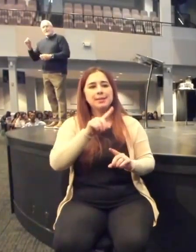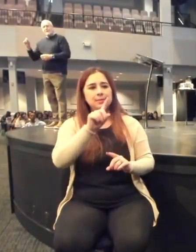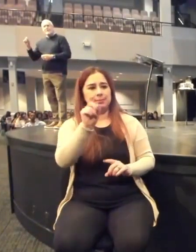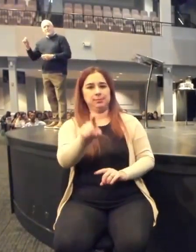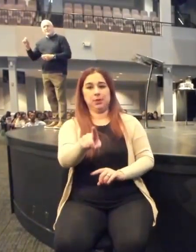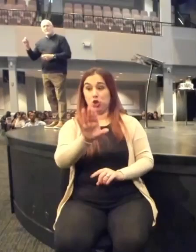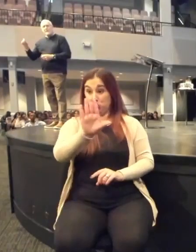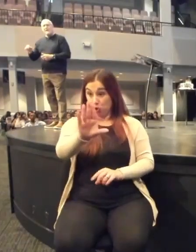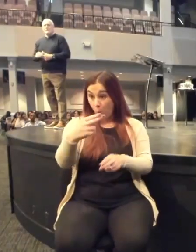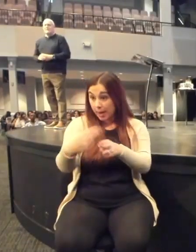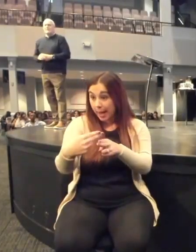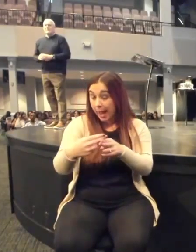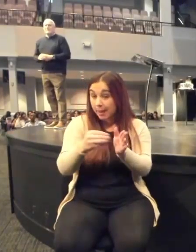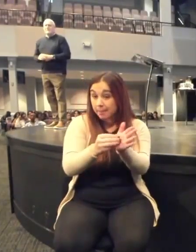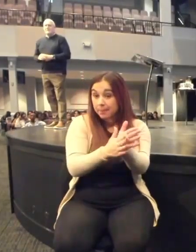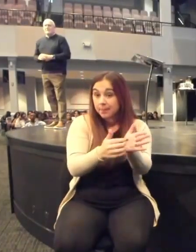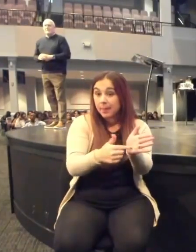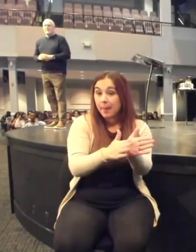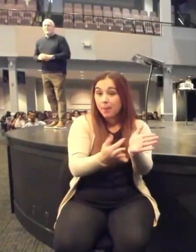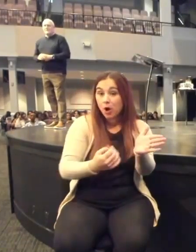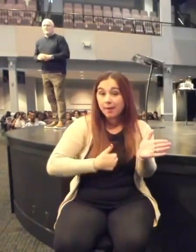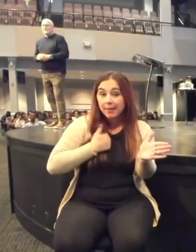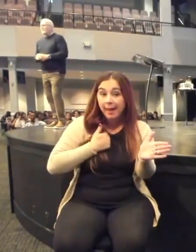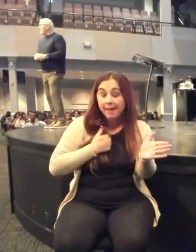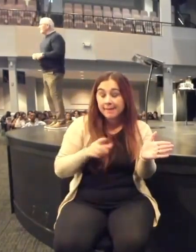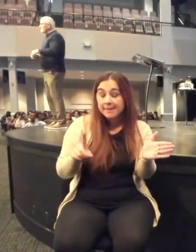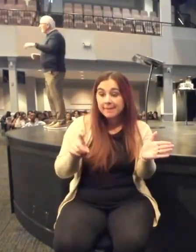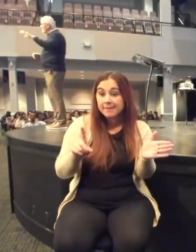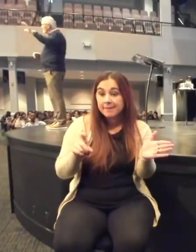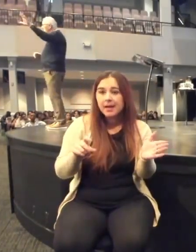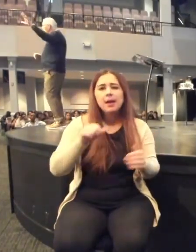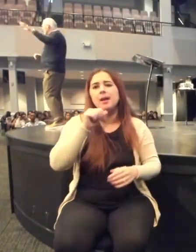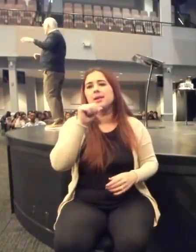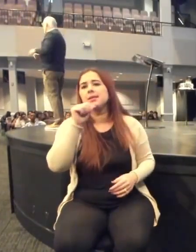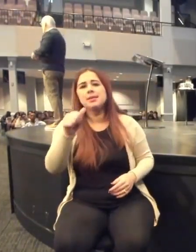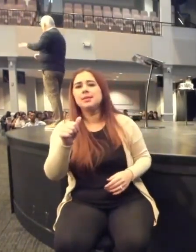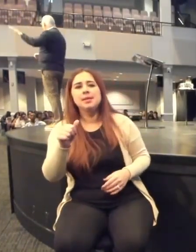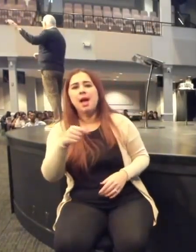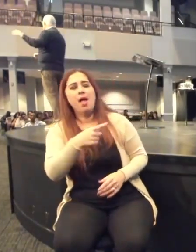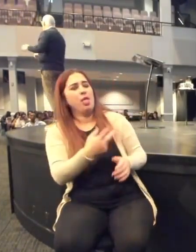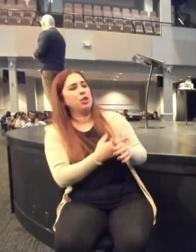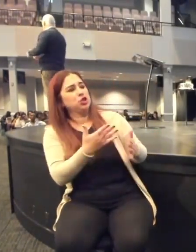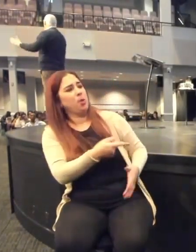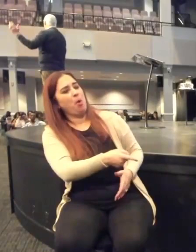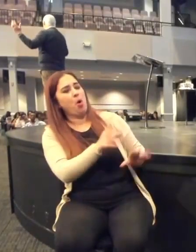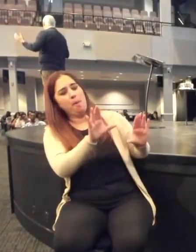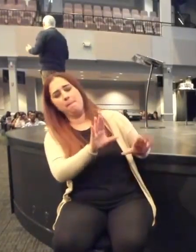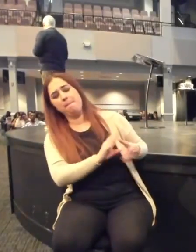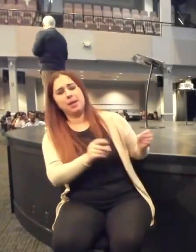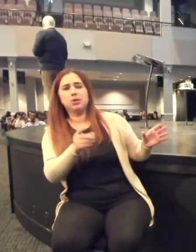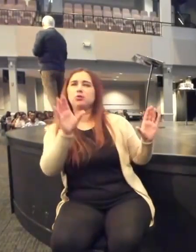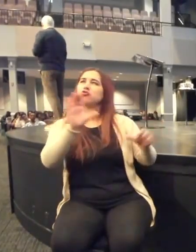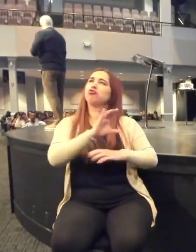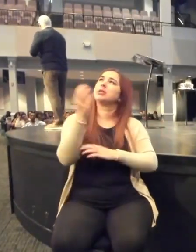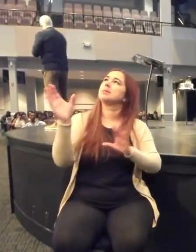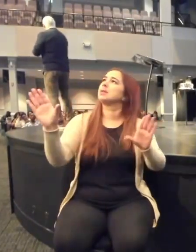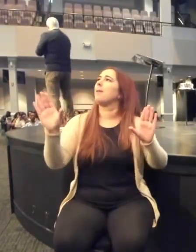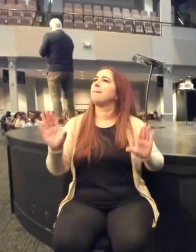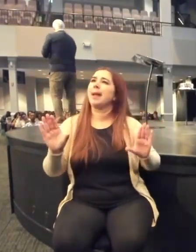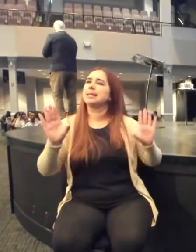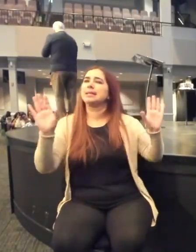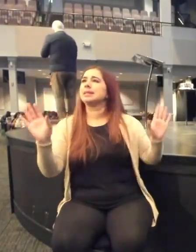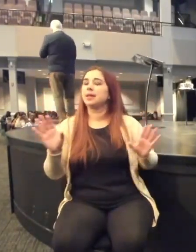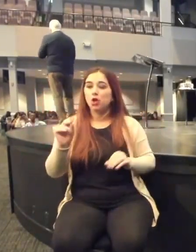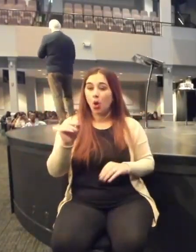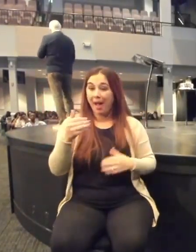Is your name in the book of life? Not just, hey, the shepherds heard that. What an amazing man. Oh, we love Christmas. It's awesome. No.